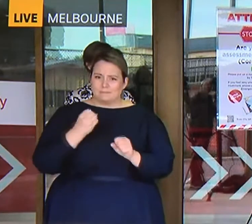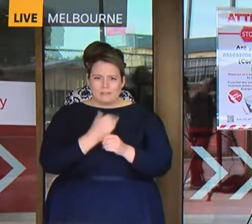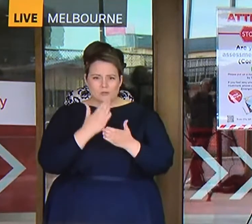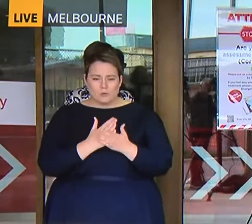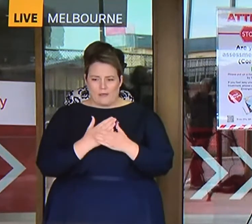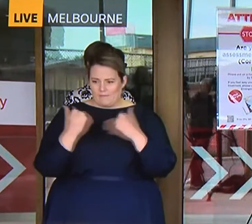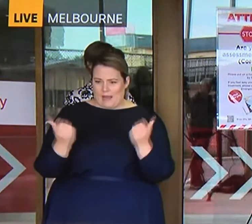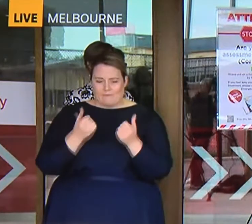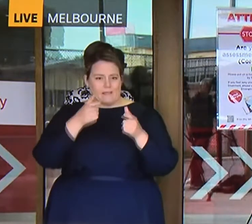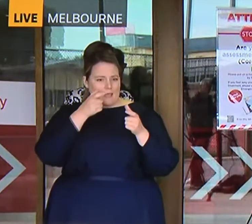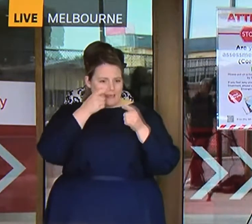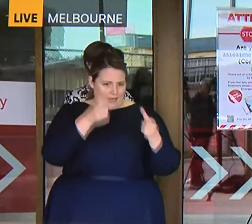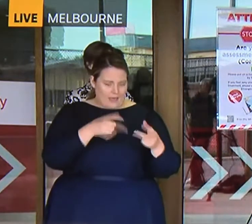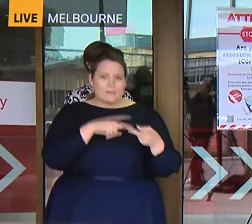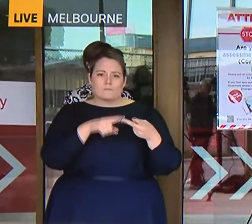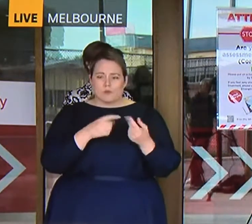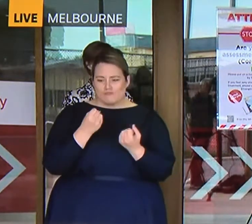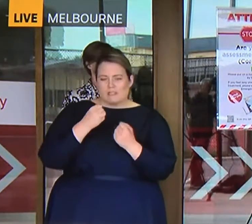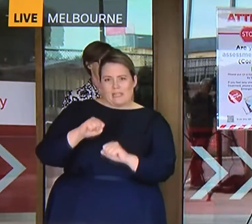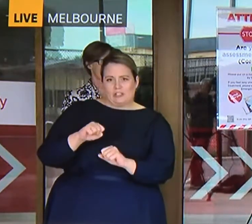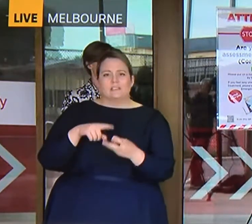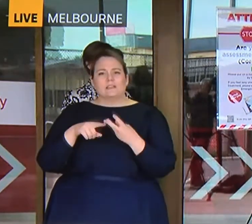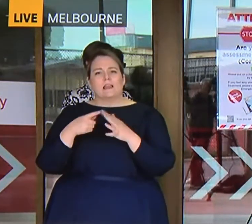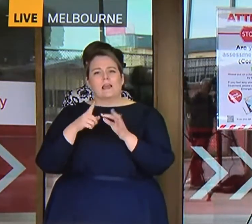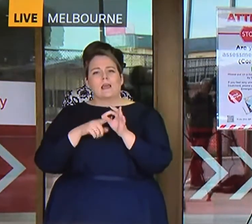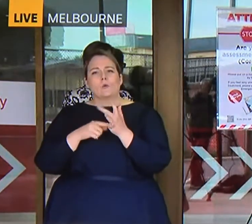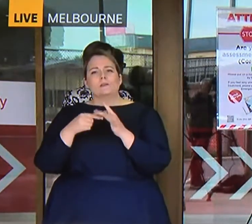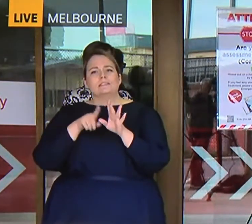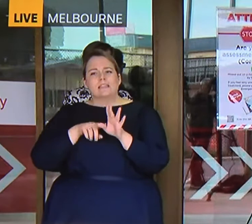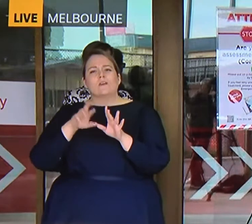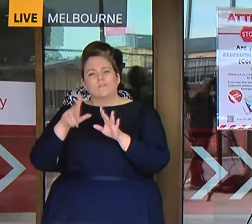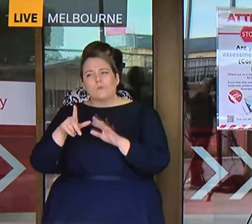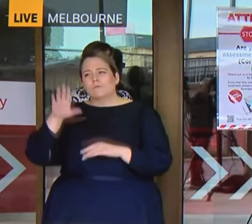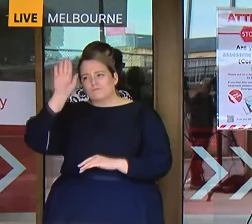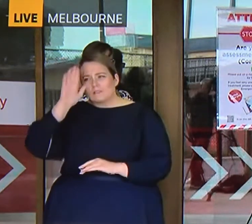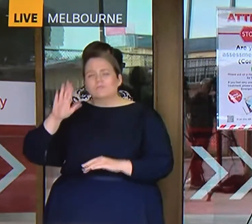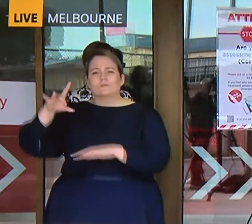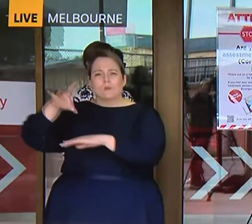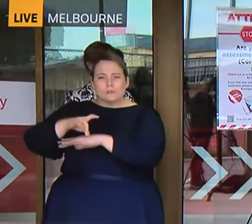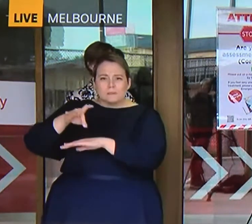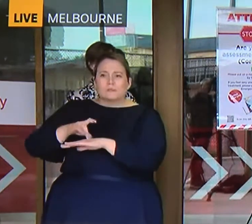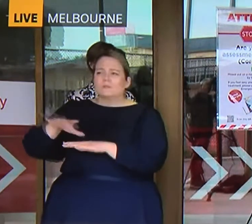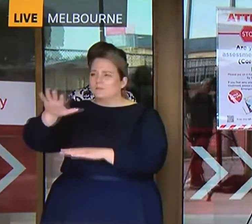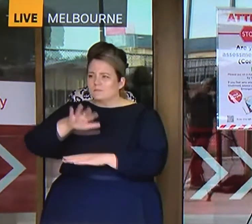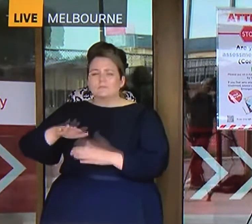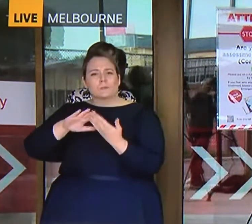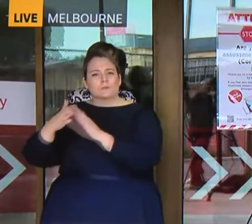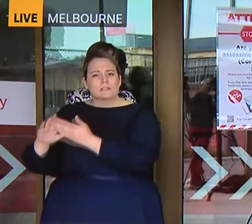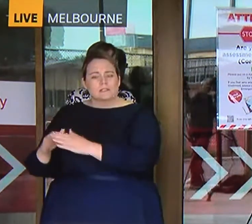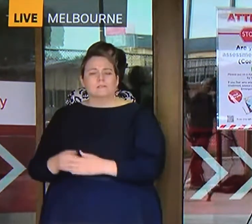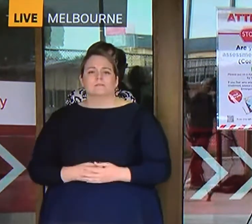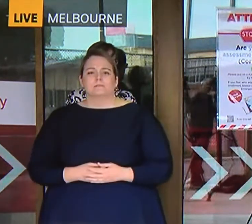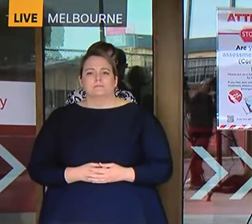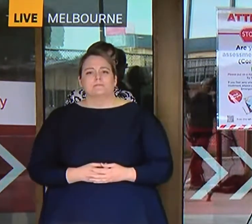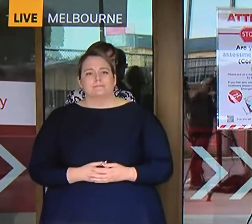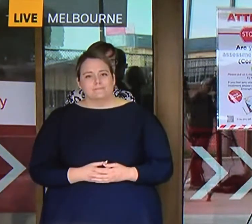care, protection and equity for regional Australians through the hospitals within their systems.